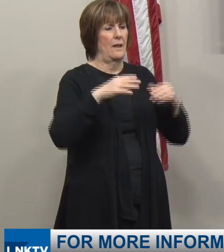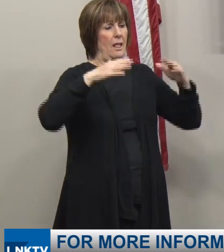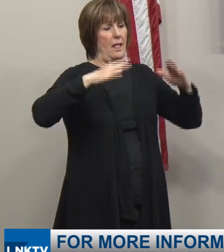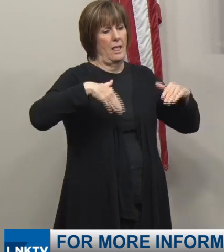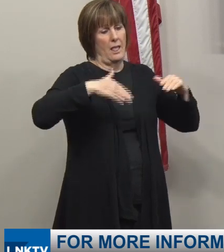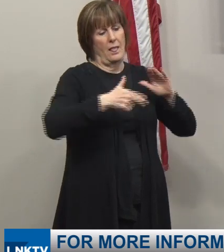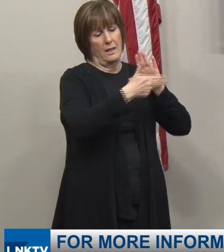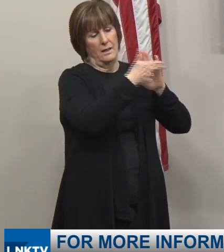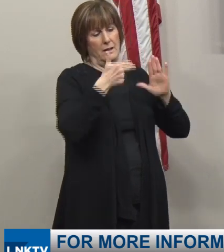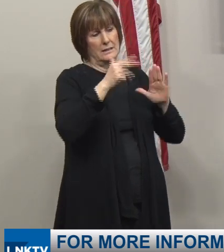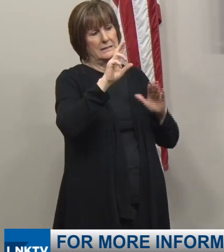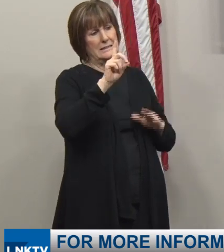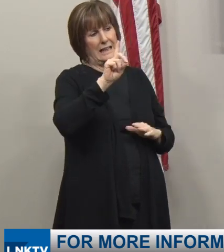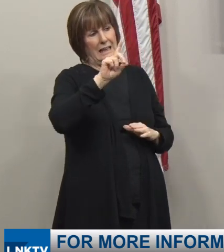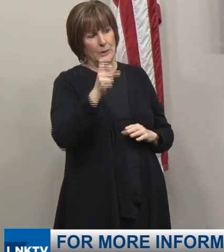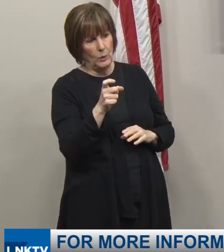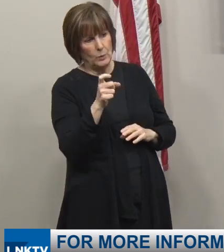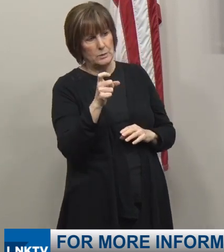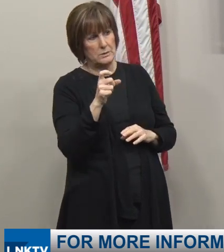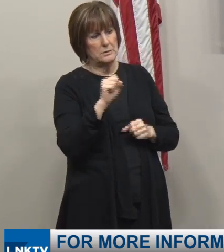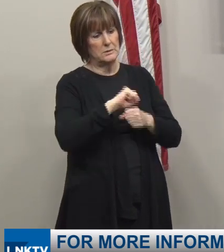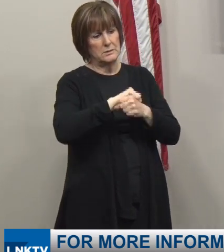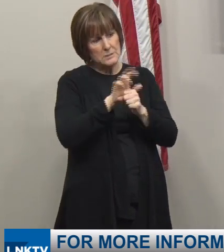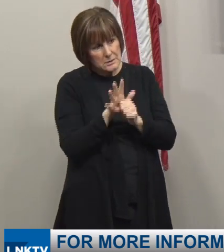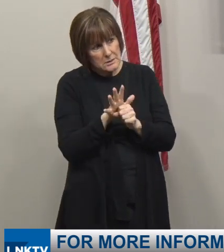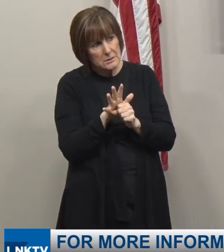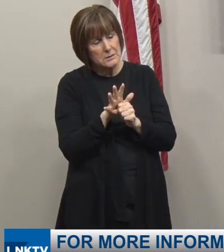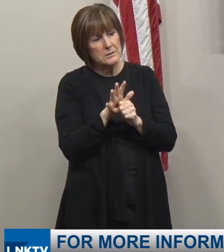undiagnosed cases of COVID-19 have